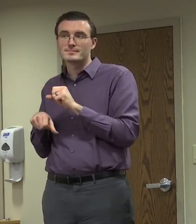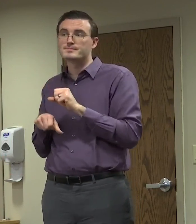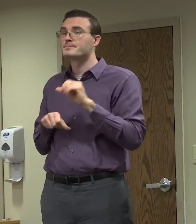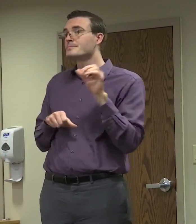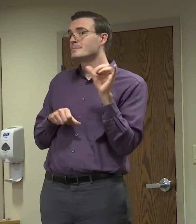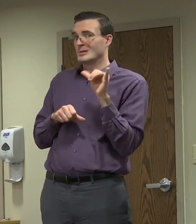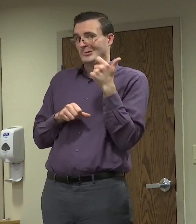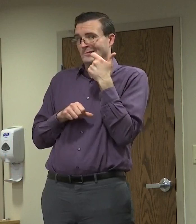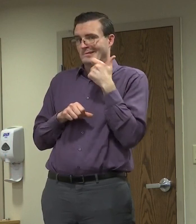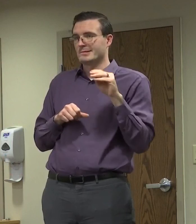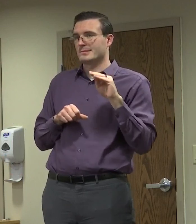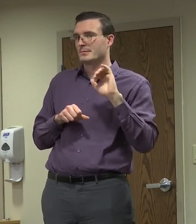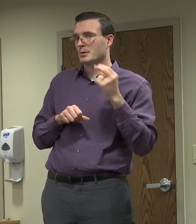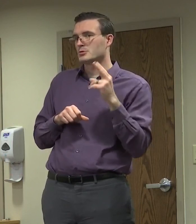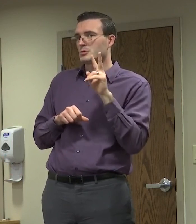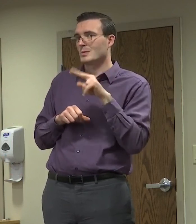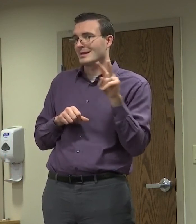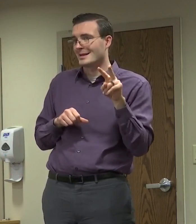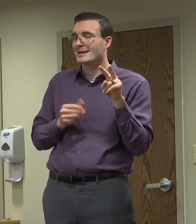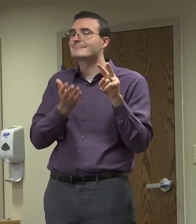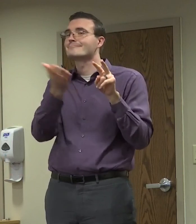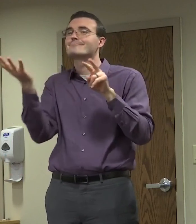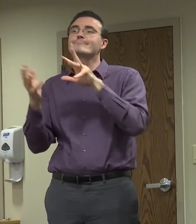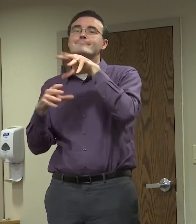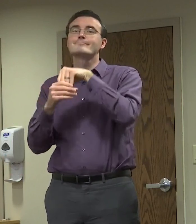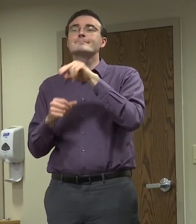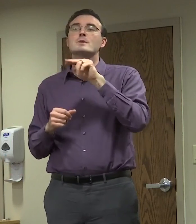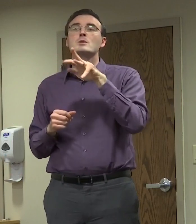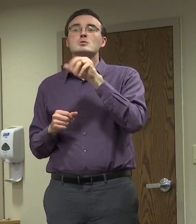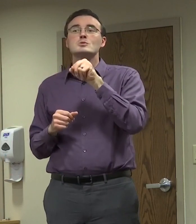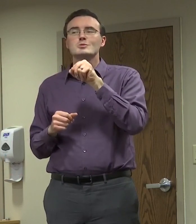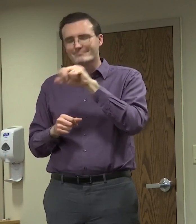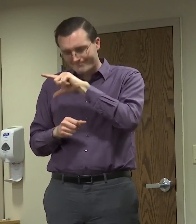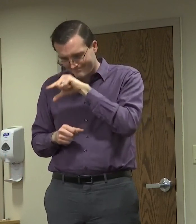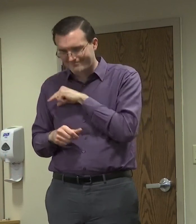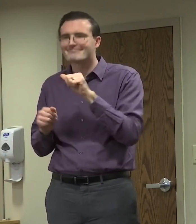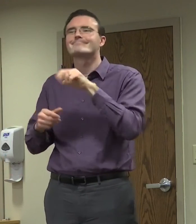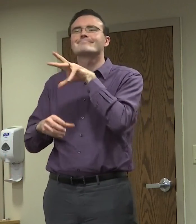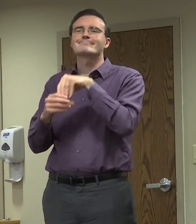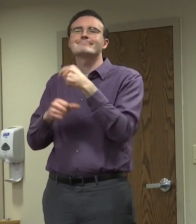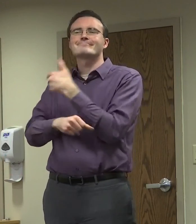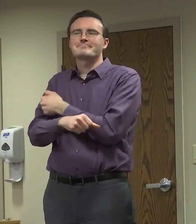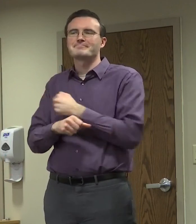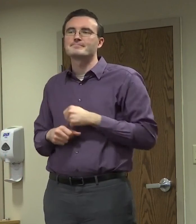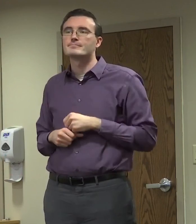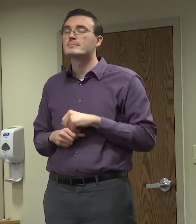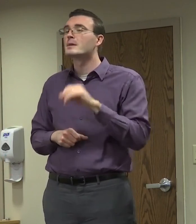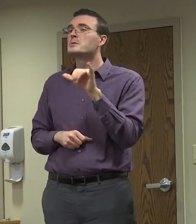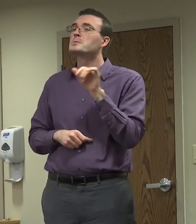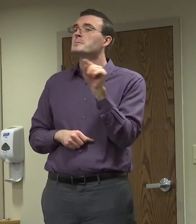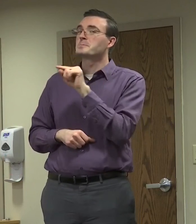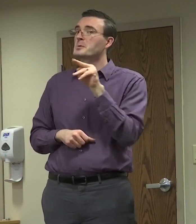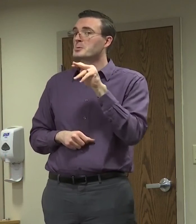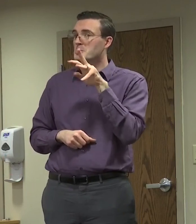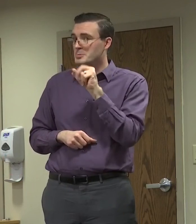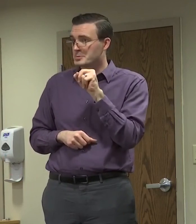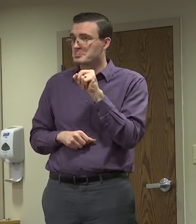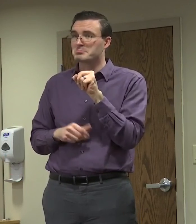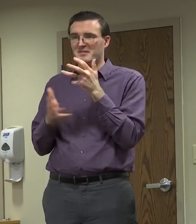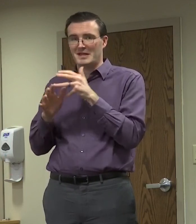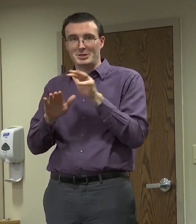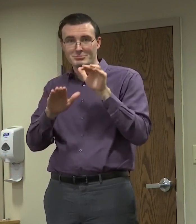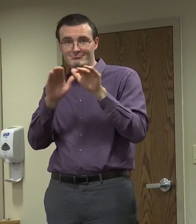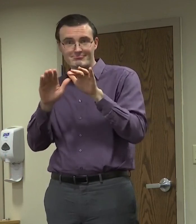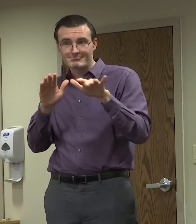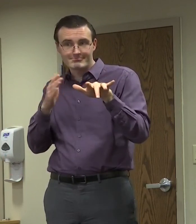of March 22nd. So today we are going to ask several of our media outlets have identified staff that have willing to